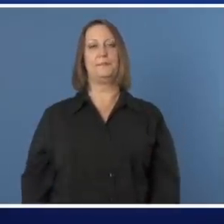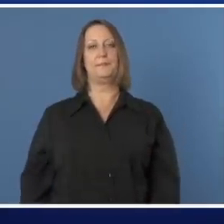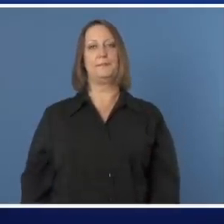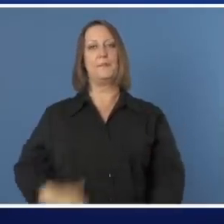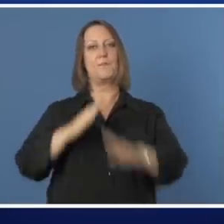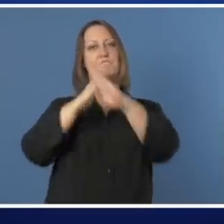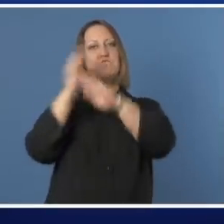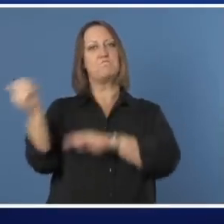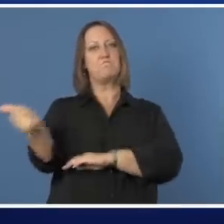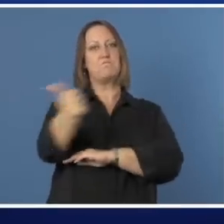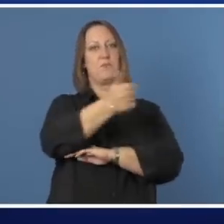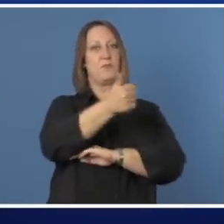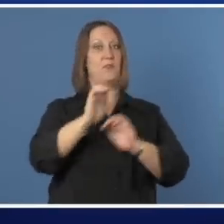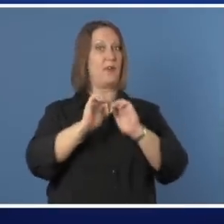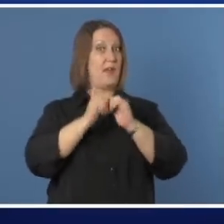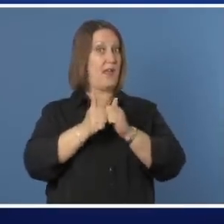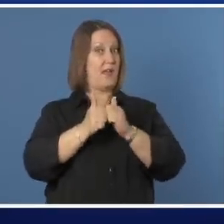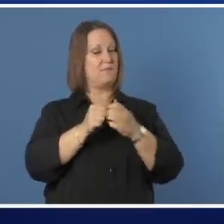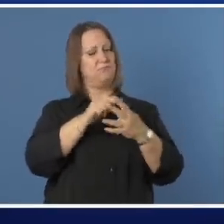Protect yourself.